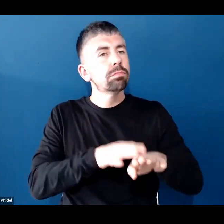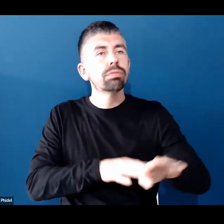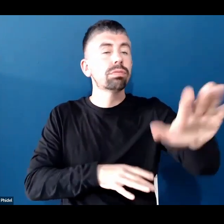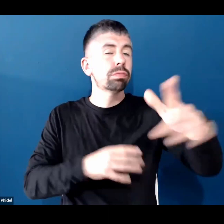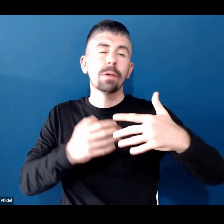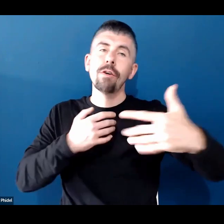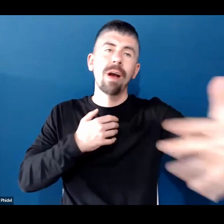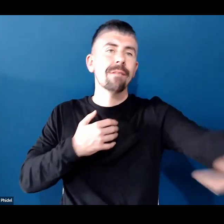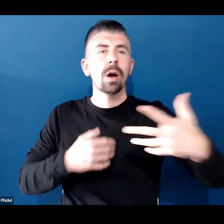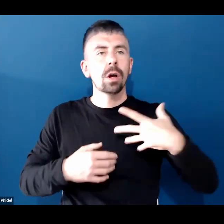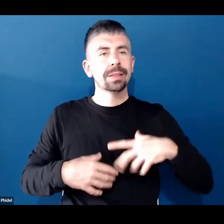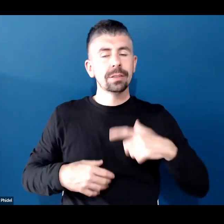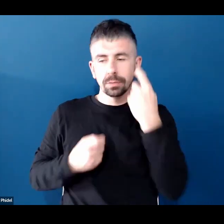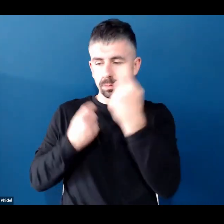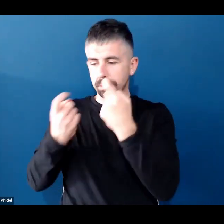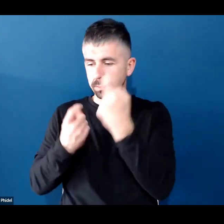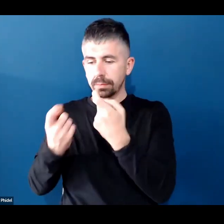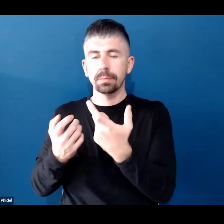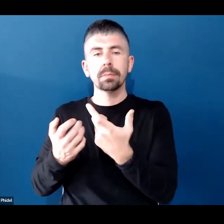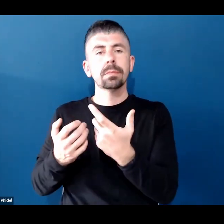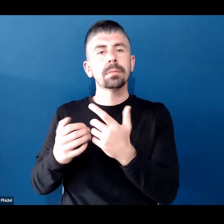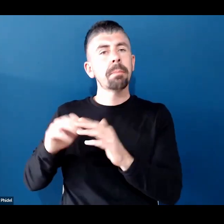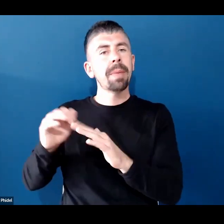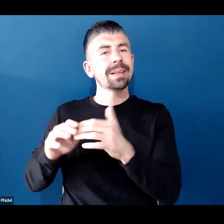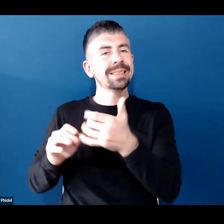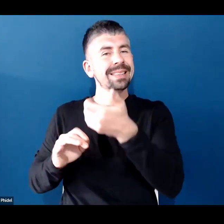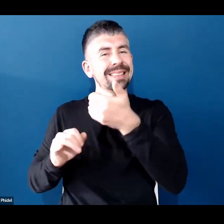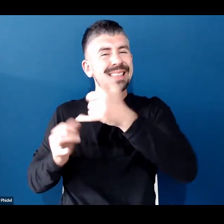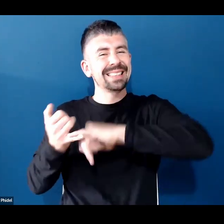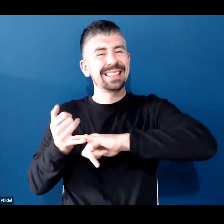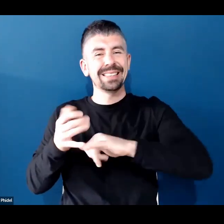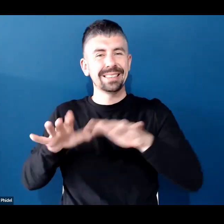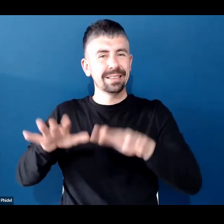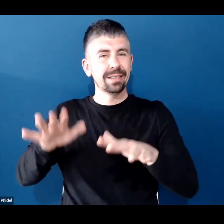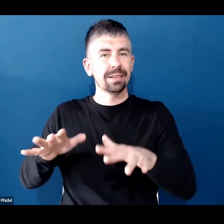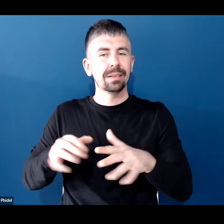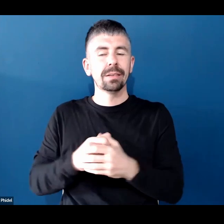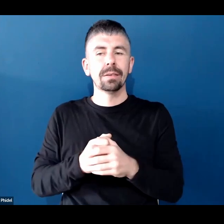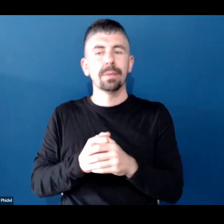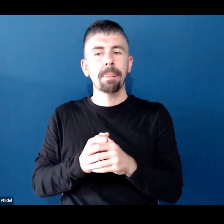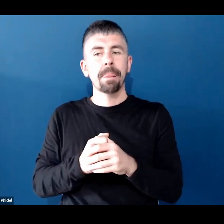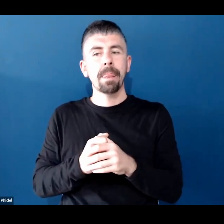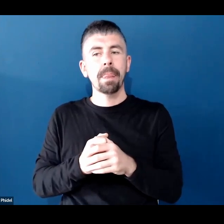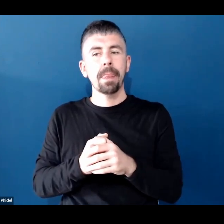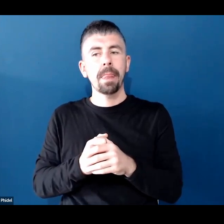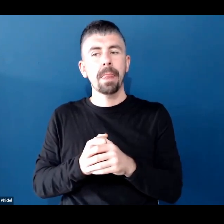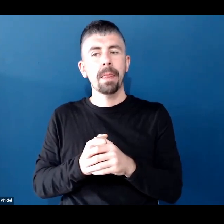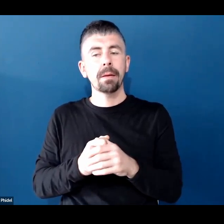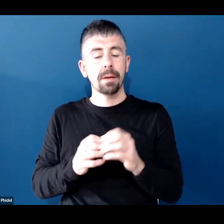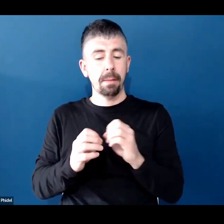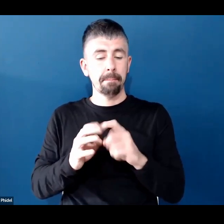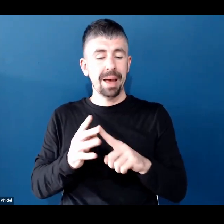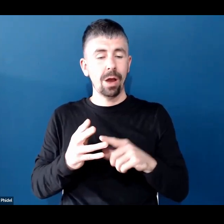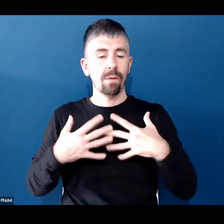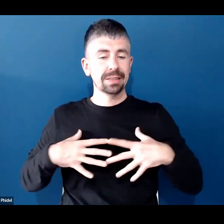So we are back to Kenneth Boulding in the 60s and Nicolas Georgescu-Roegen and Herman Daly. So that's the first biophysical limits to